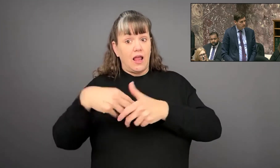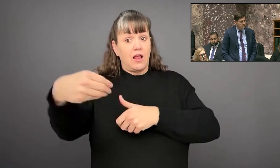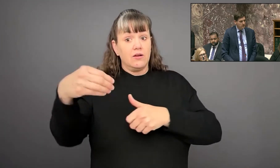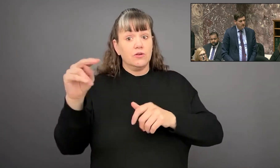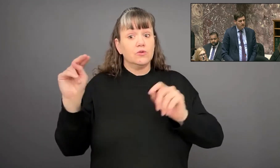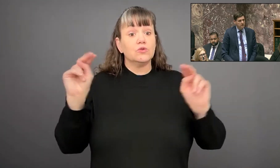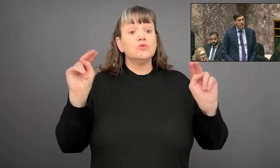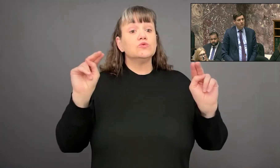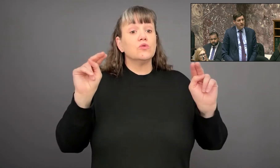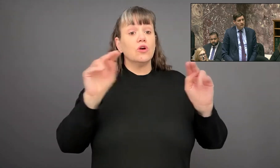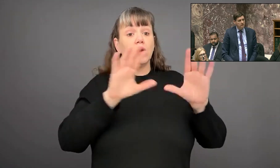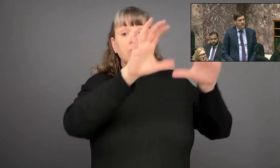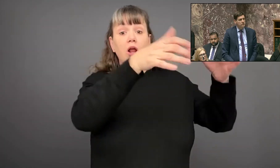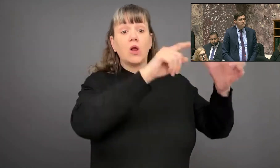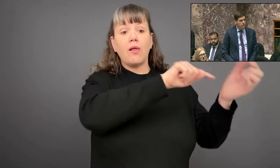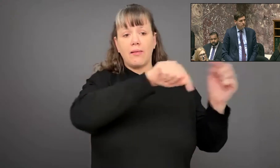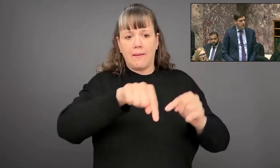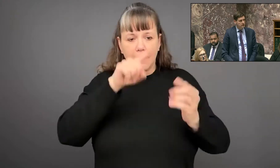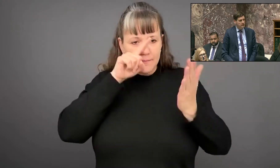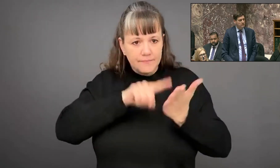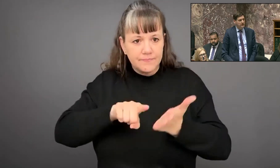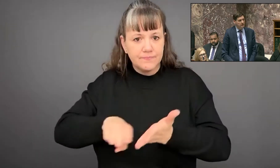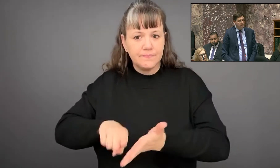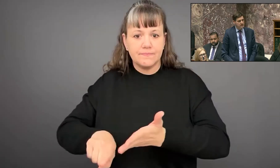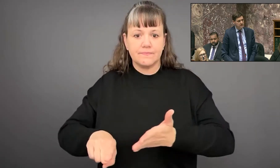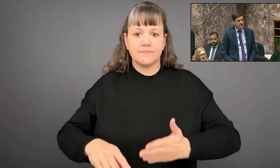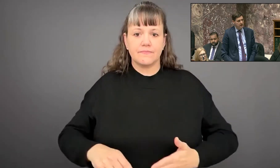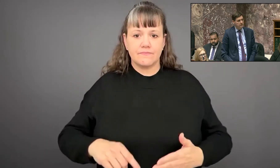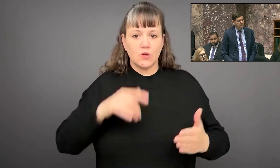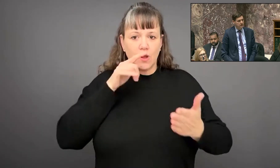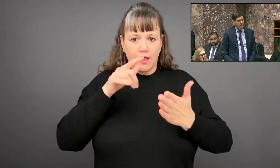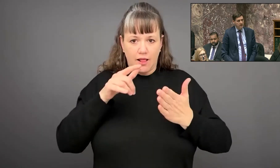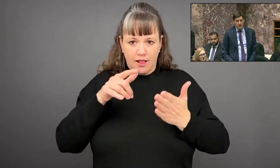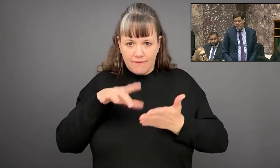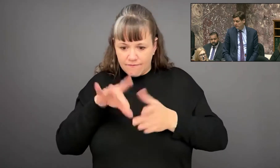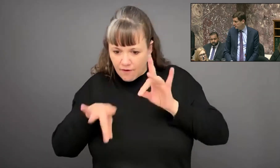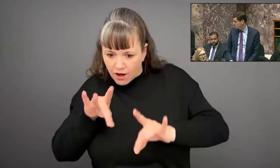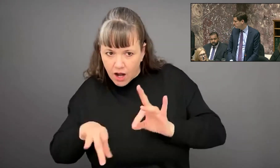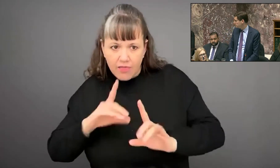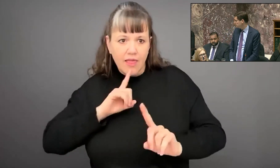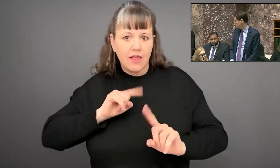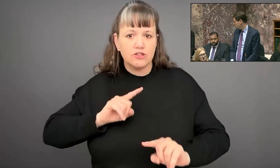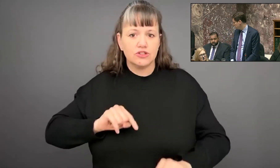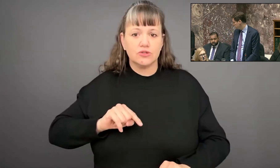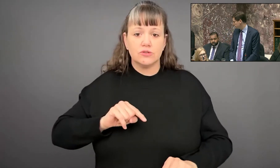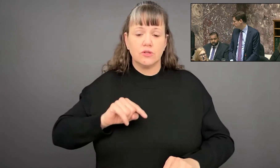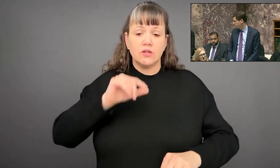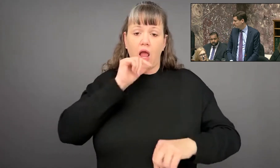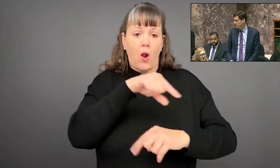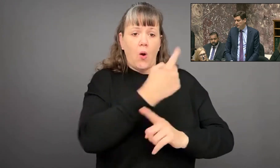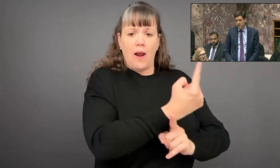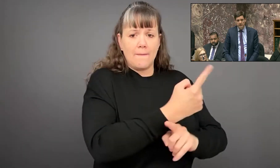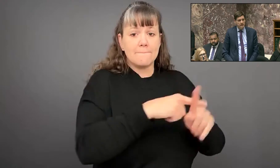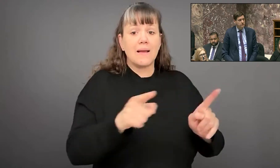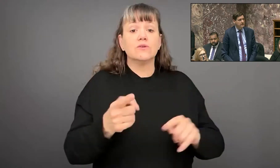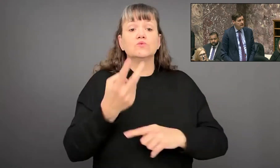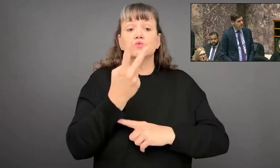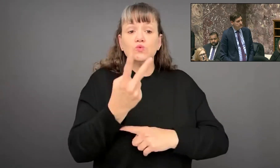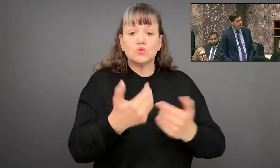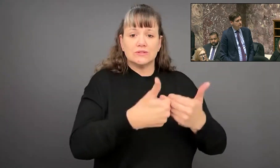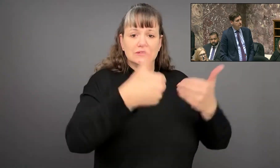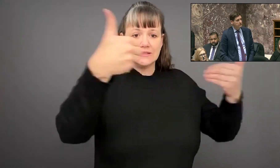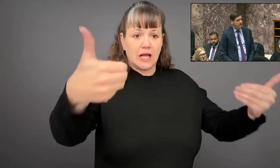need, that there are not one, but 2 independent offices set up, independent of us, independent of the minister, to get